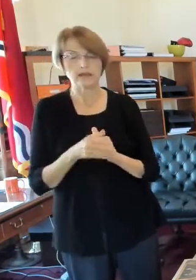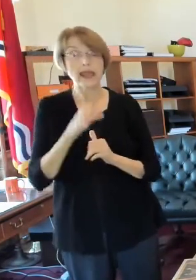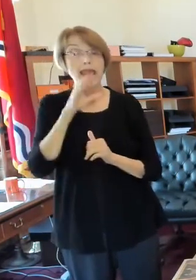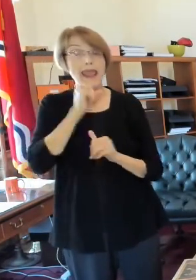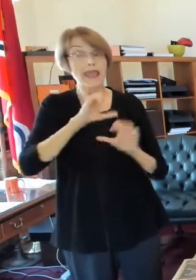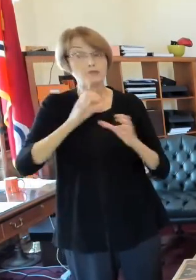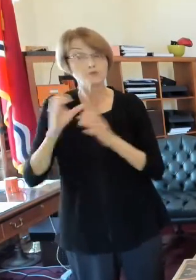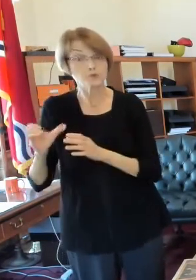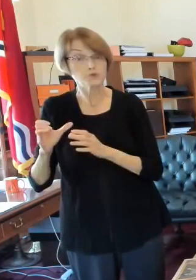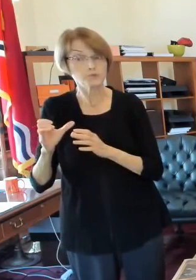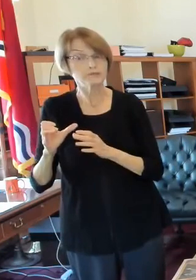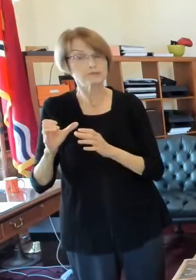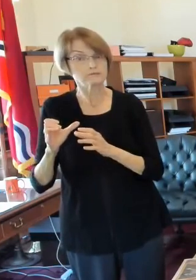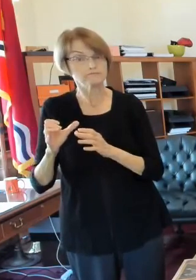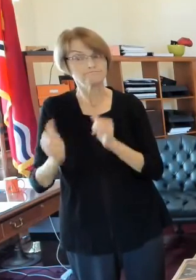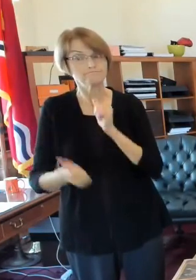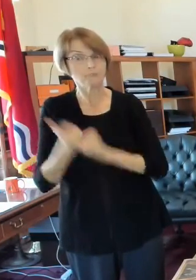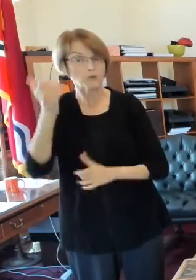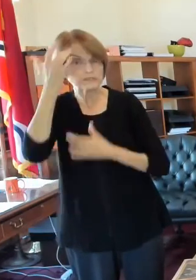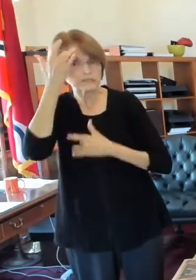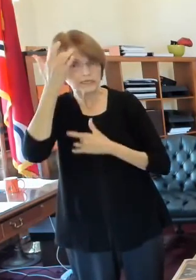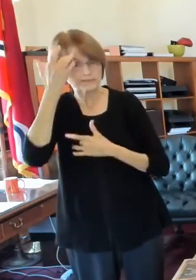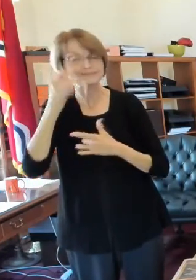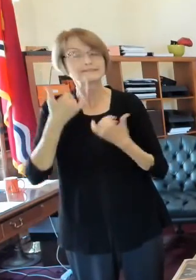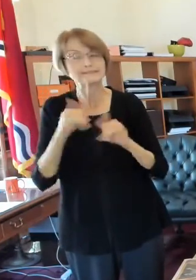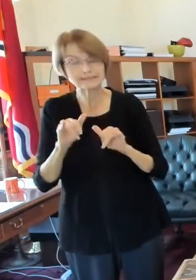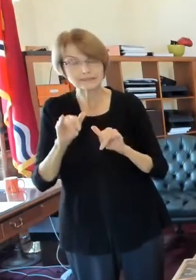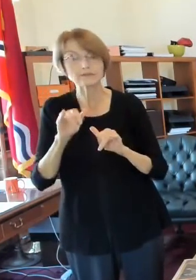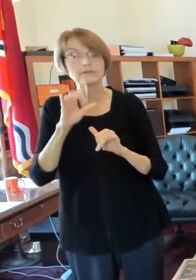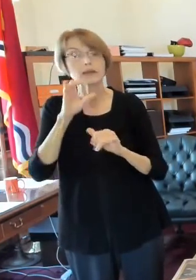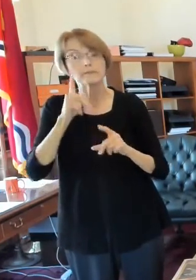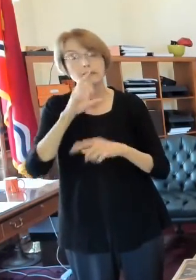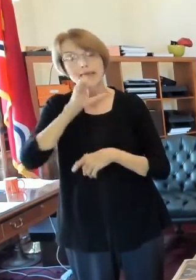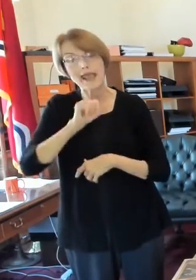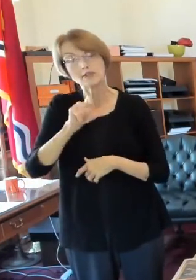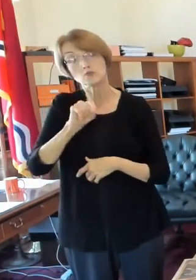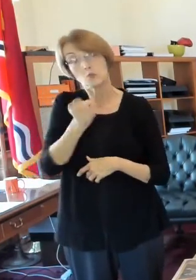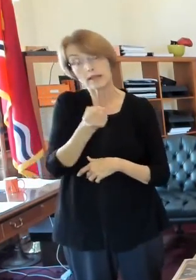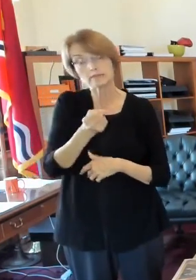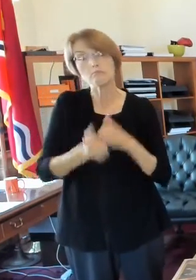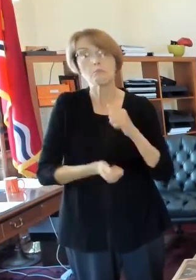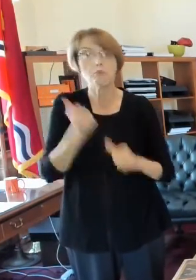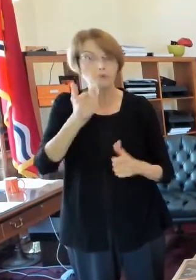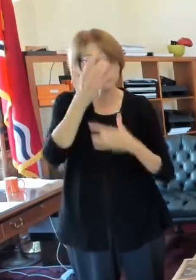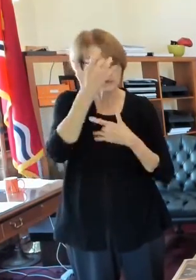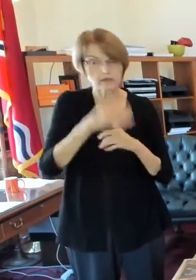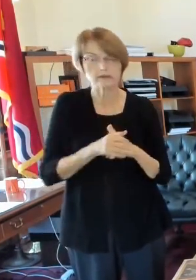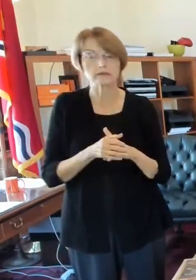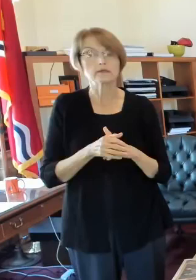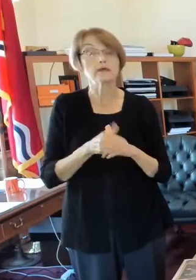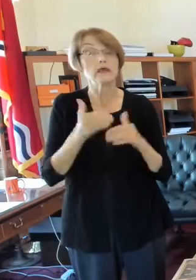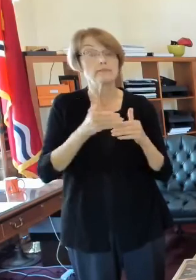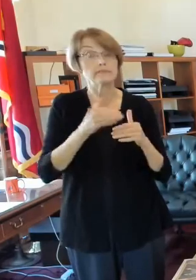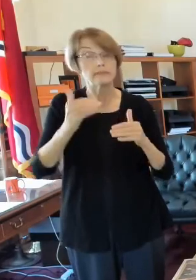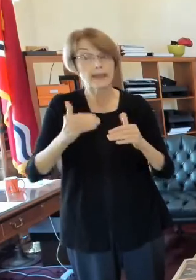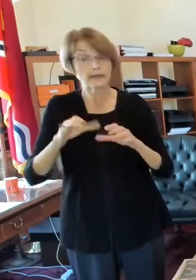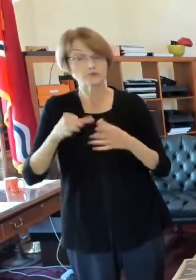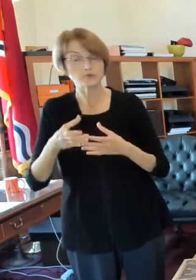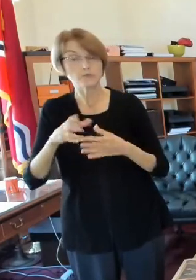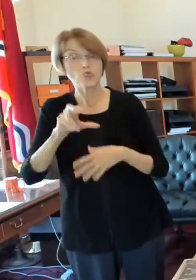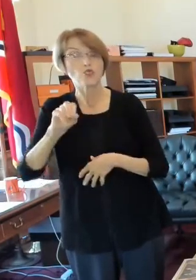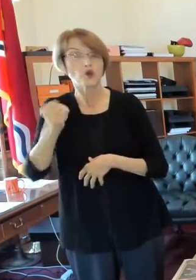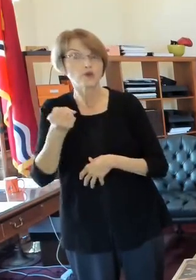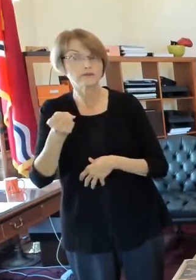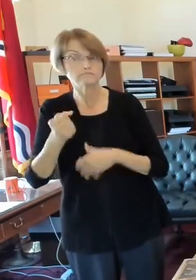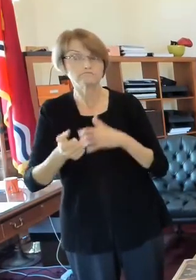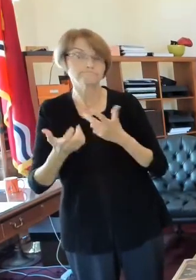that are being most affected. People in their 20s have the highest number. People in their 30s have the next highest number, and then,